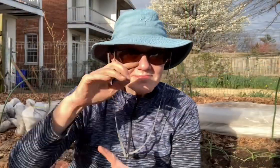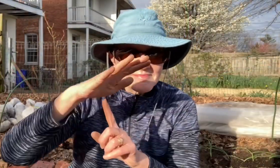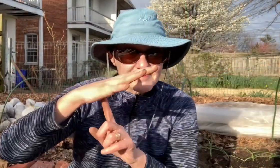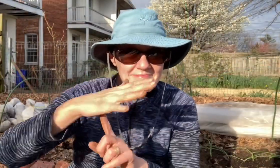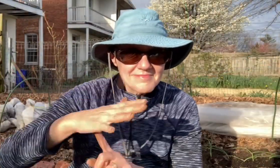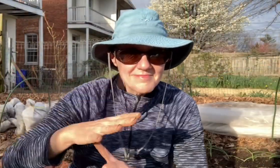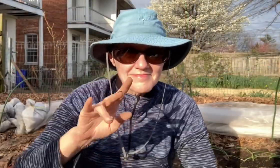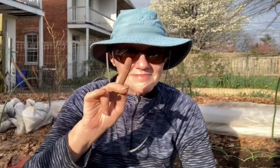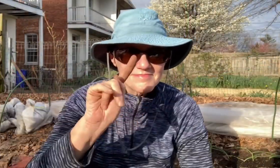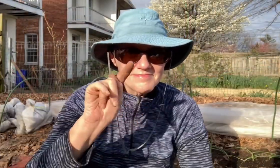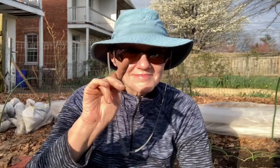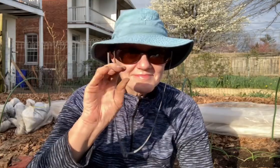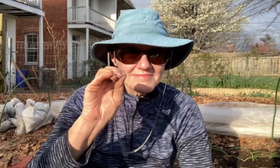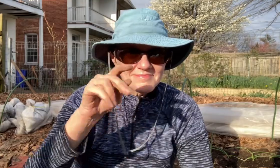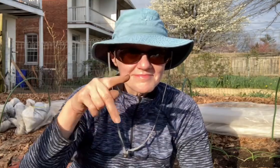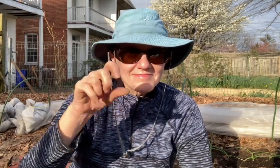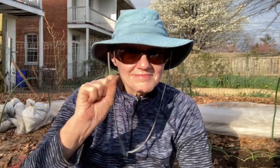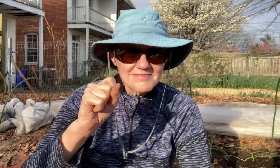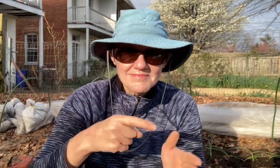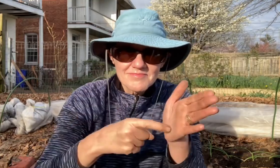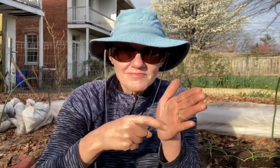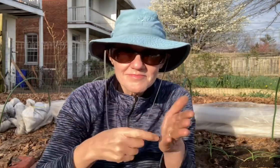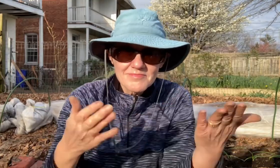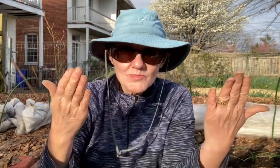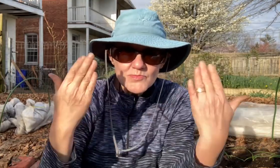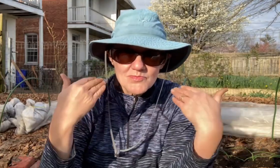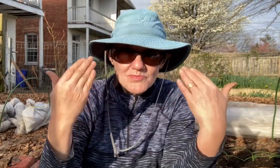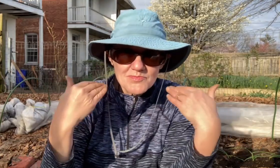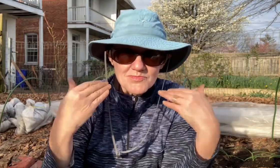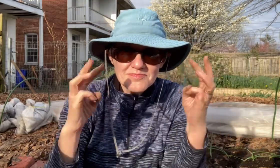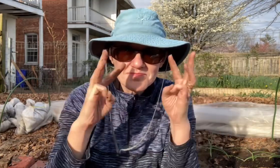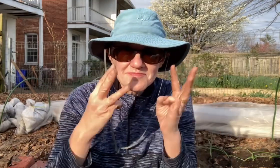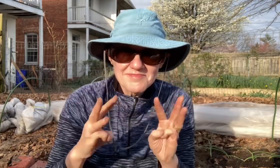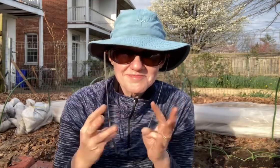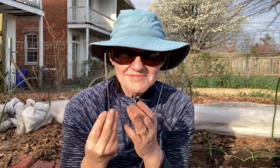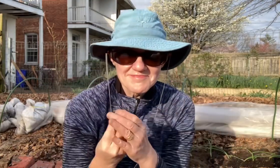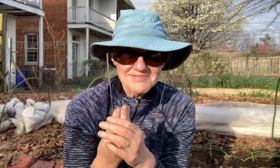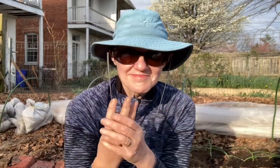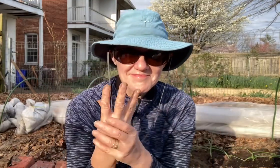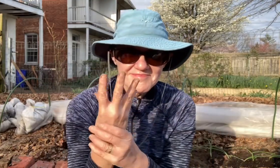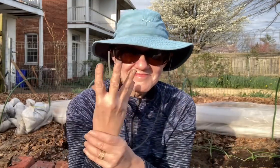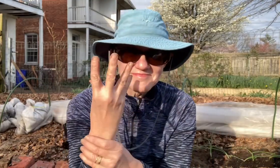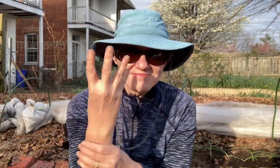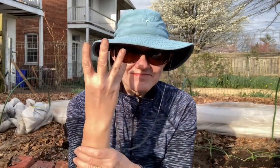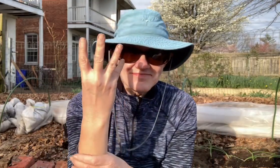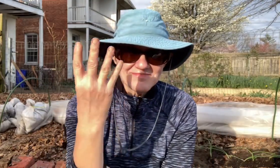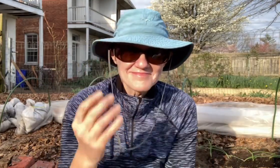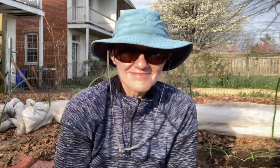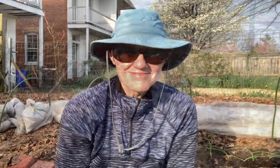Now the onions, the green leaves, the tops, they need this cool weather to grow.